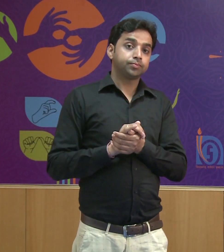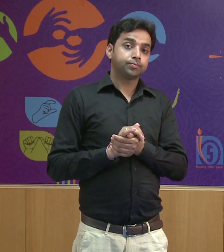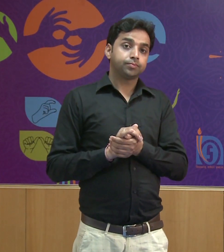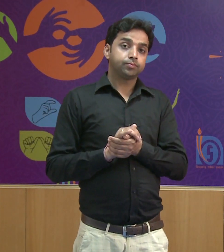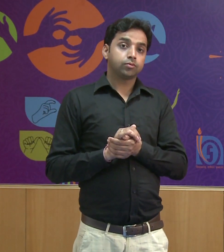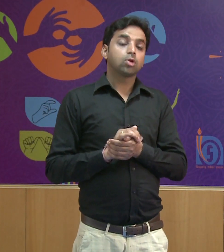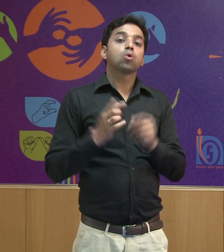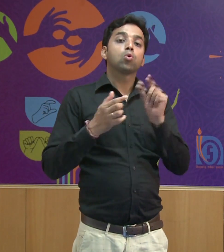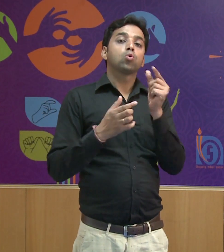Ujjain,